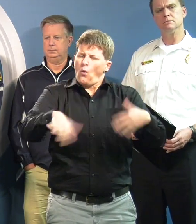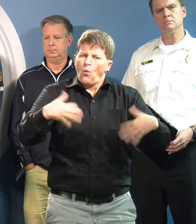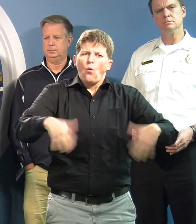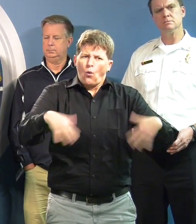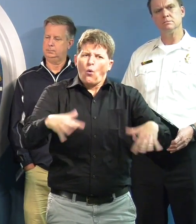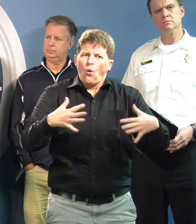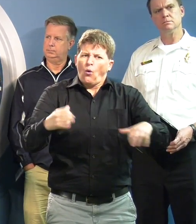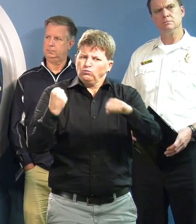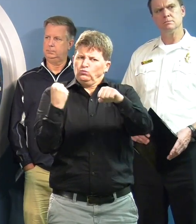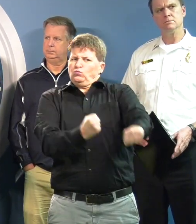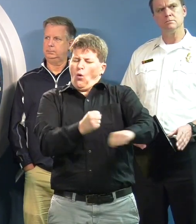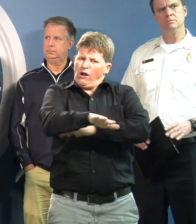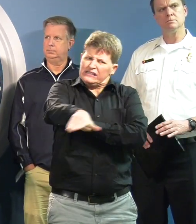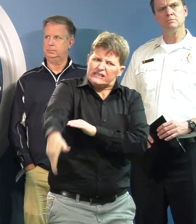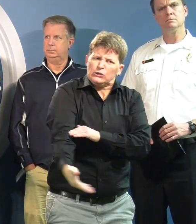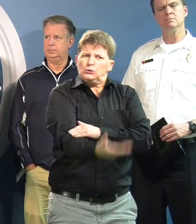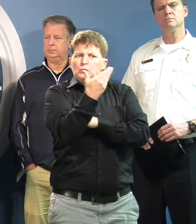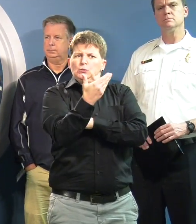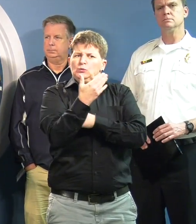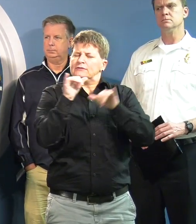an update on this tomorrow.